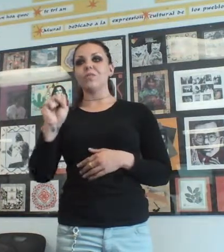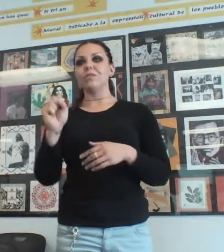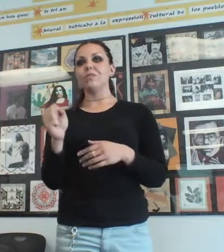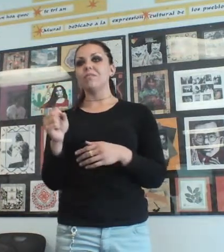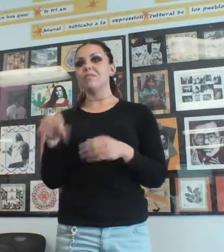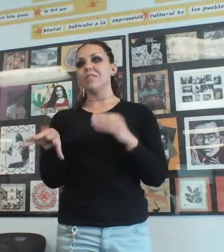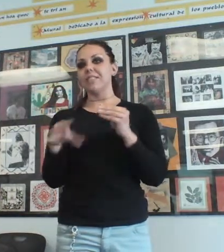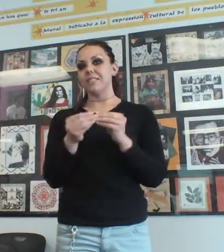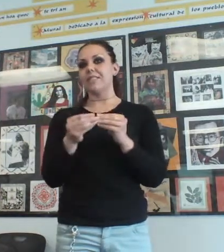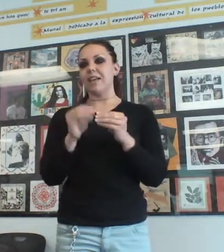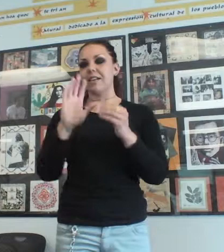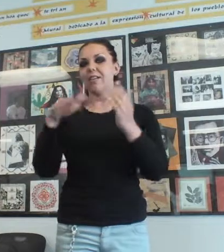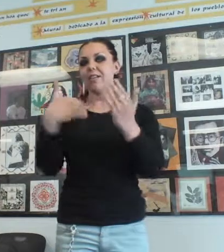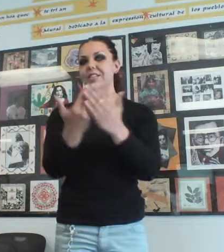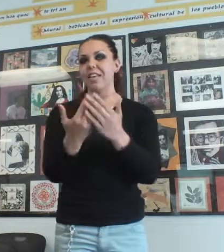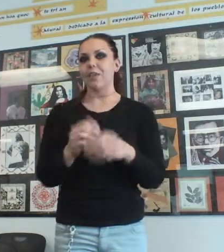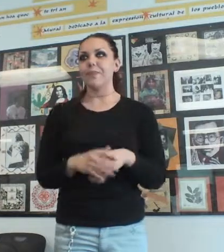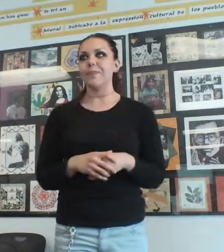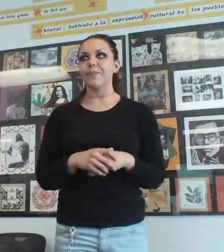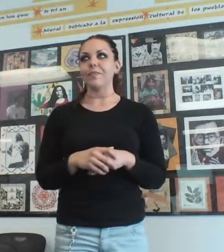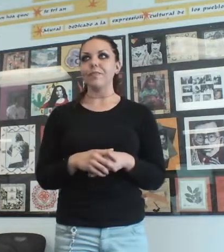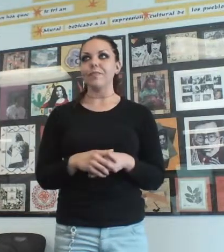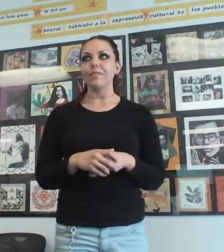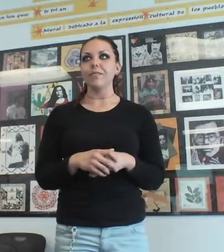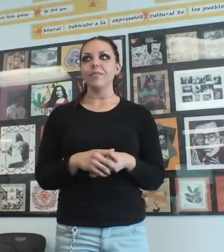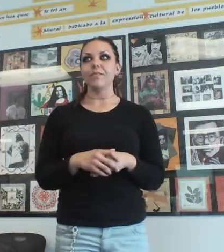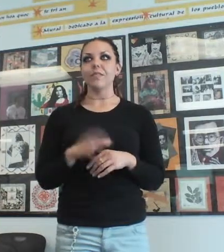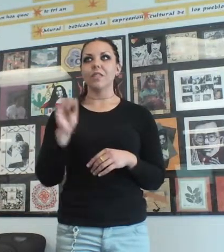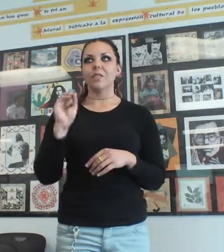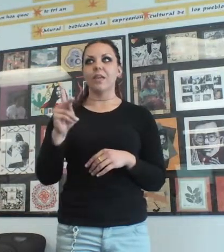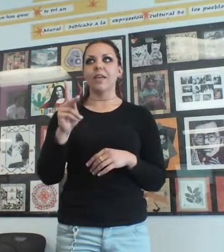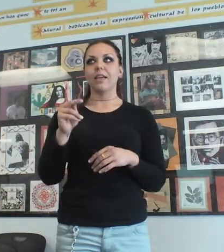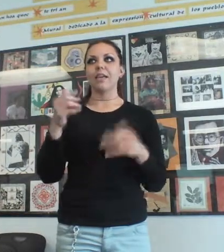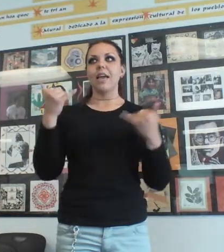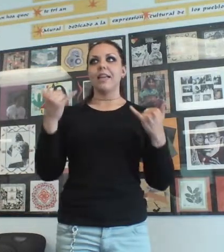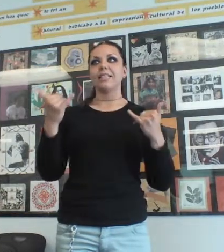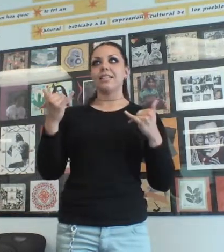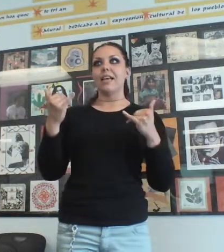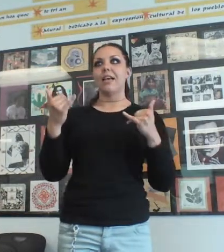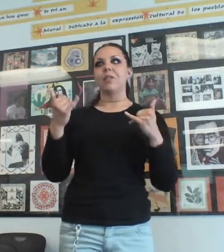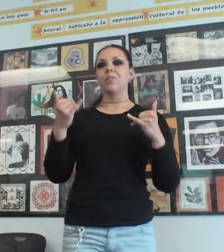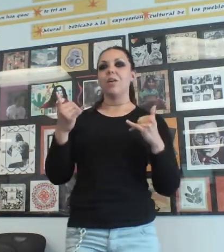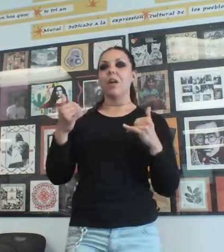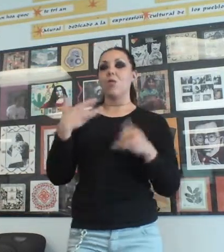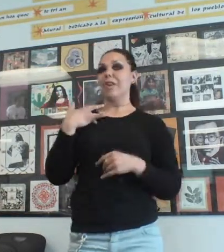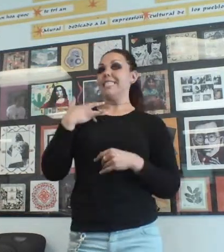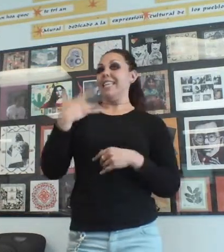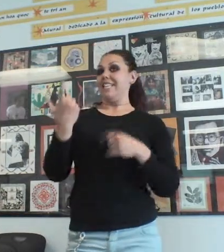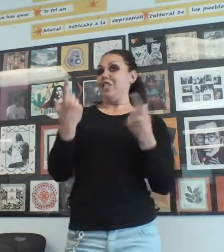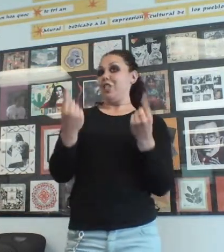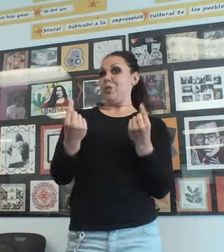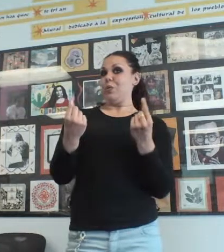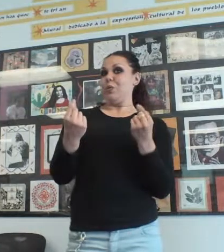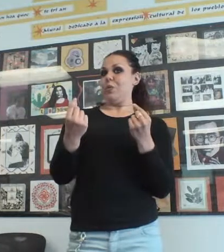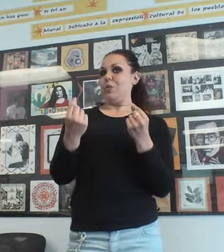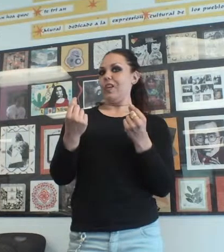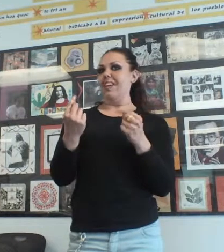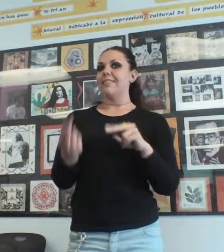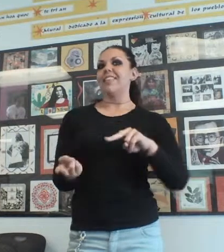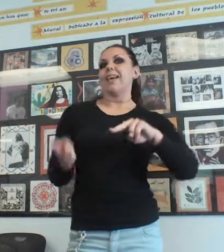Okay, so what we usually do, now I'm trying to distract you, is stack information. So first in, so